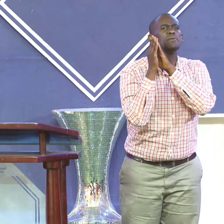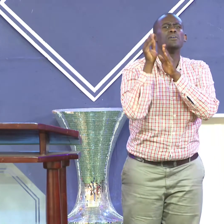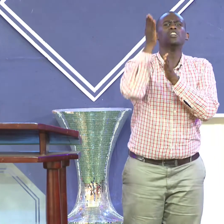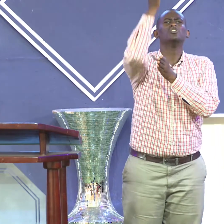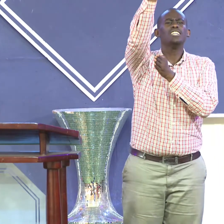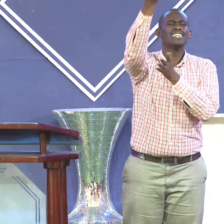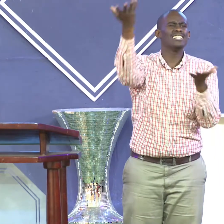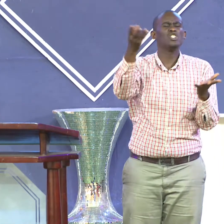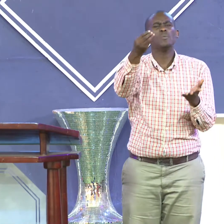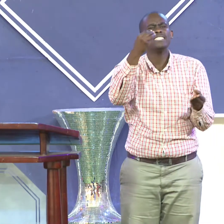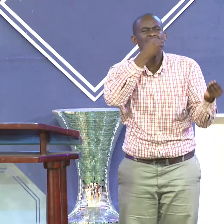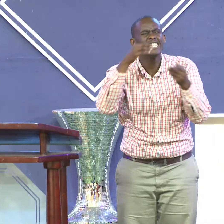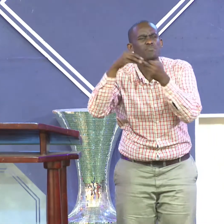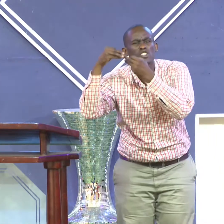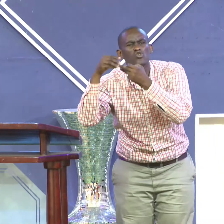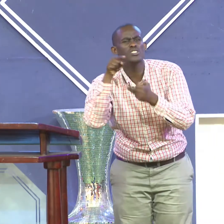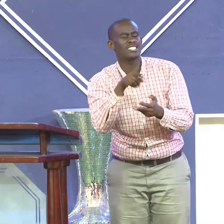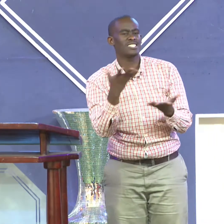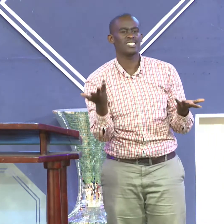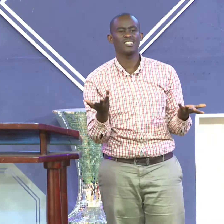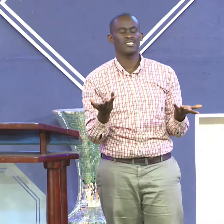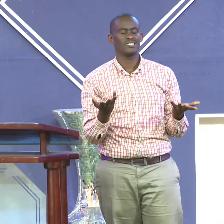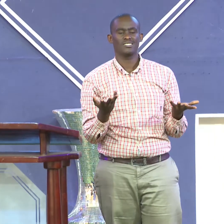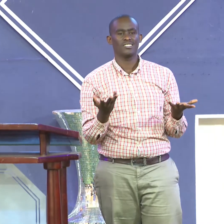of place, and you must eat that.